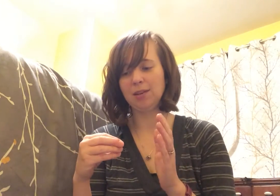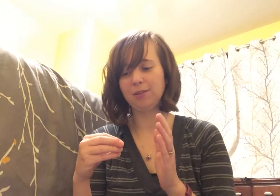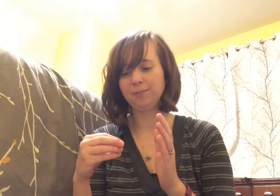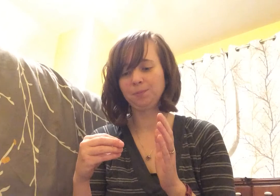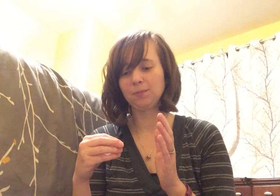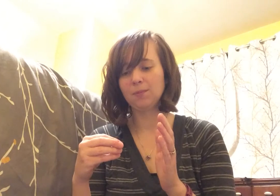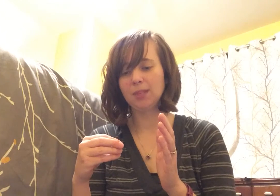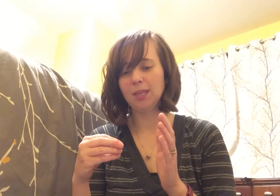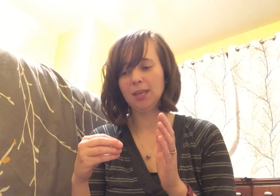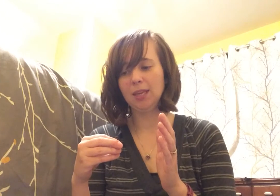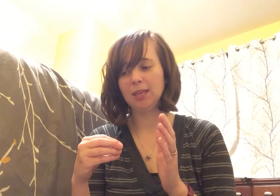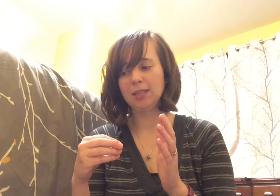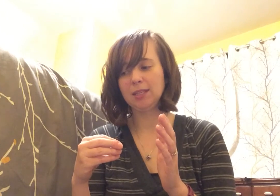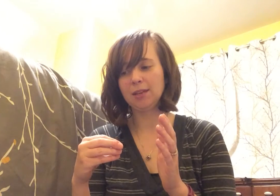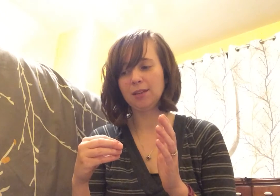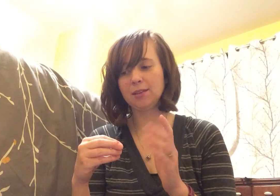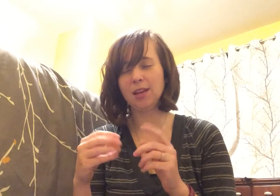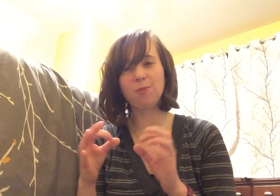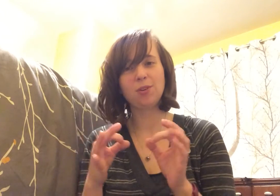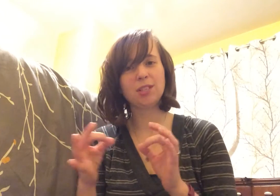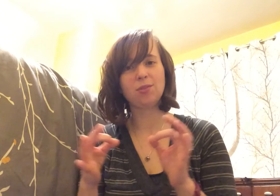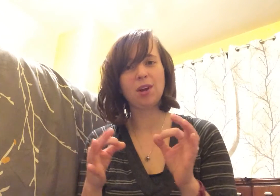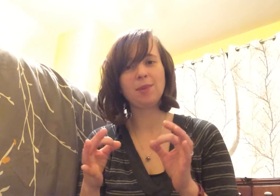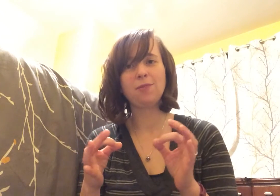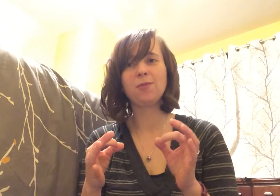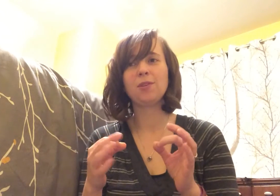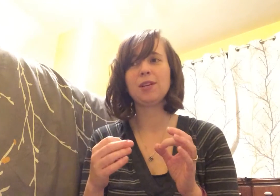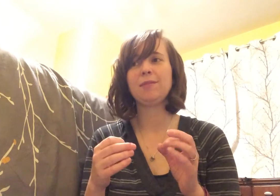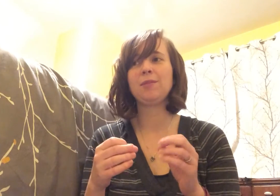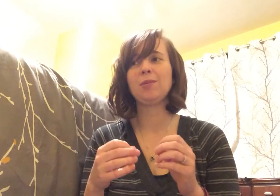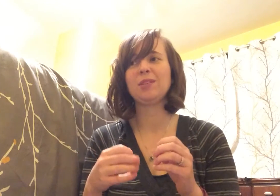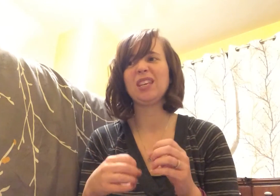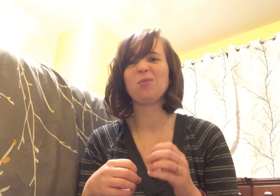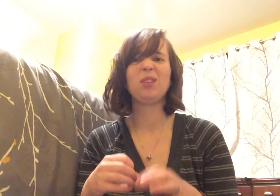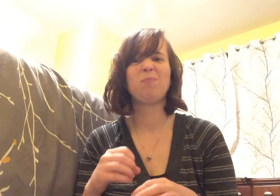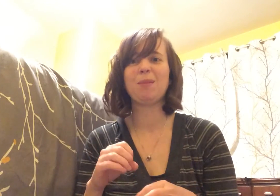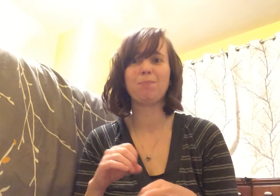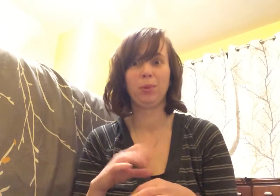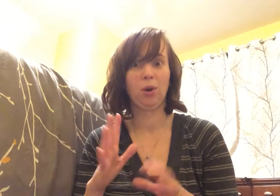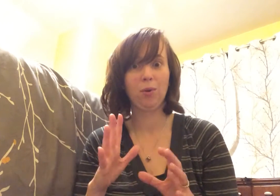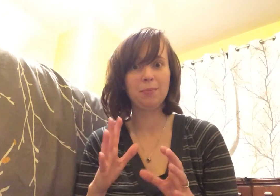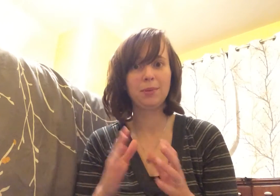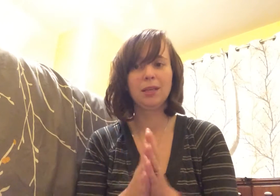here is kind of more describing for if there was like a really big blow up,